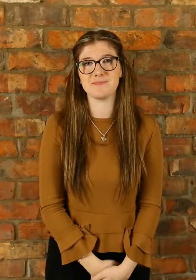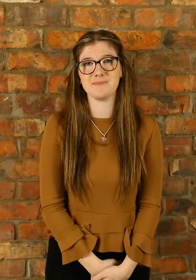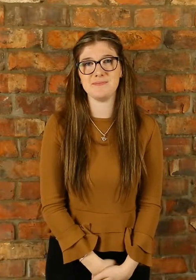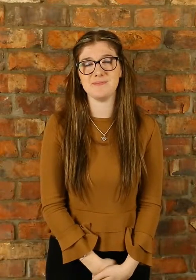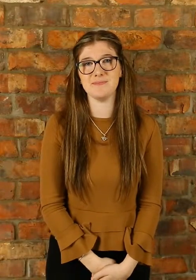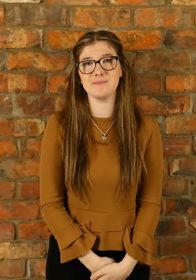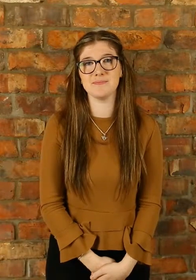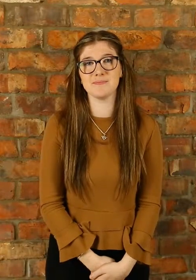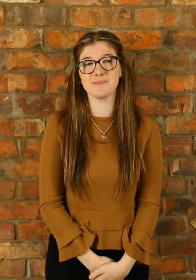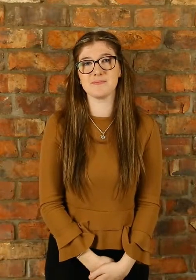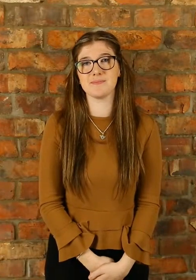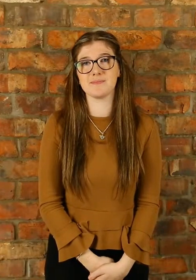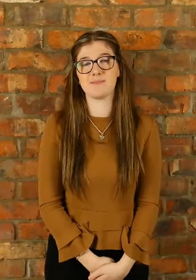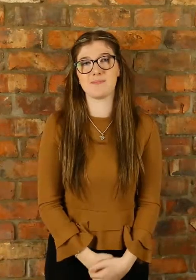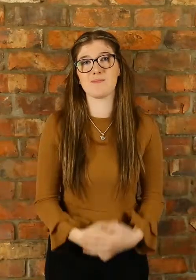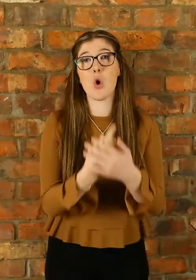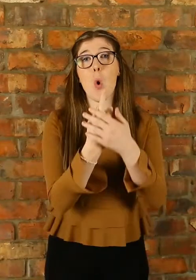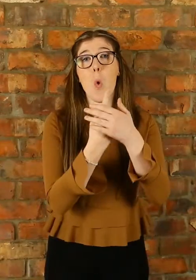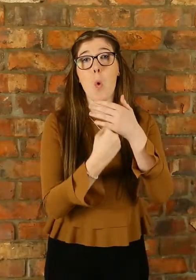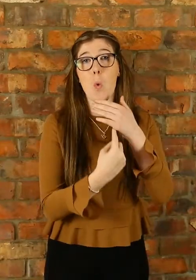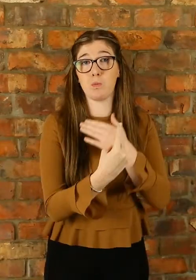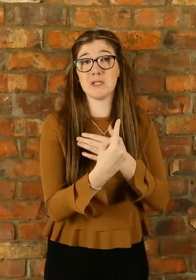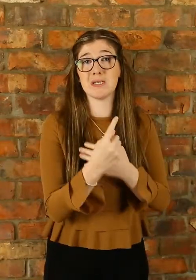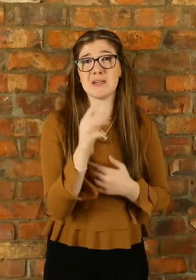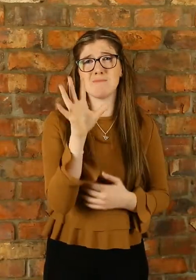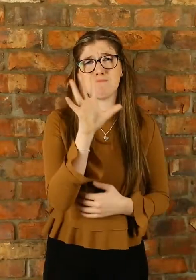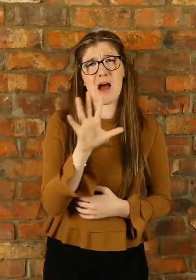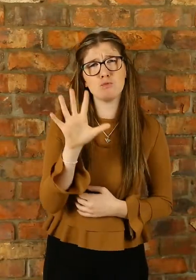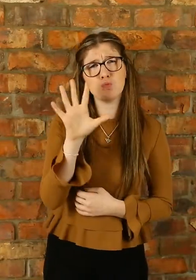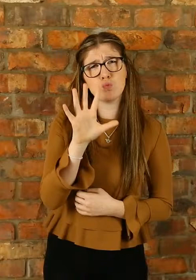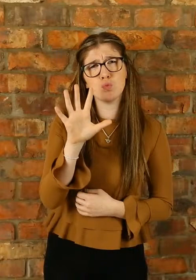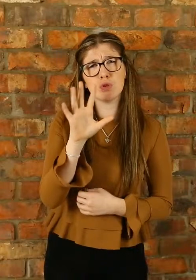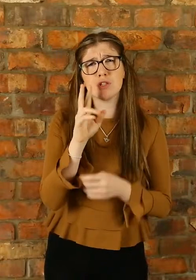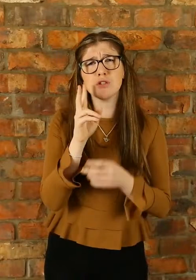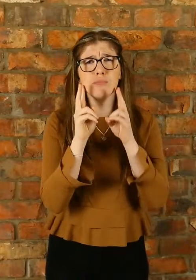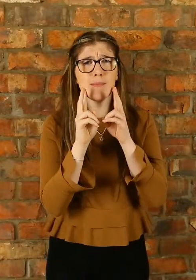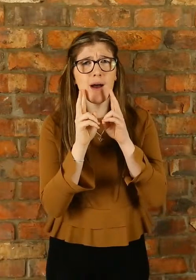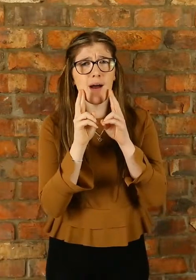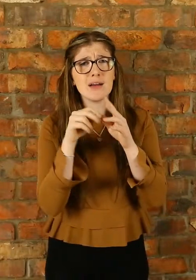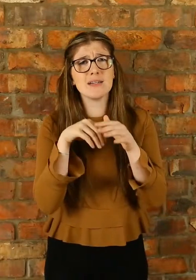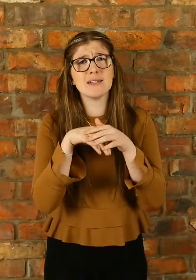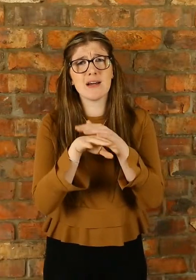24,500 deaf-blind people in the UK. But there's only about